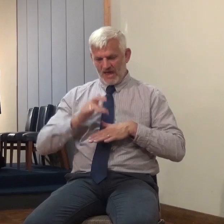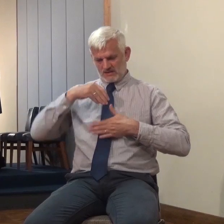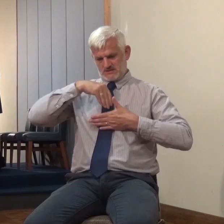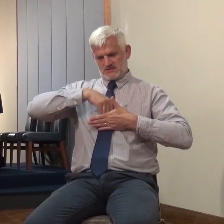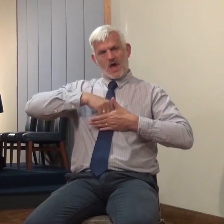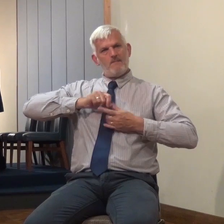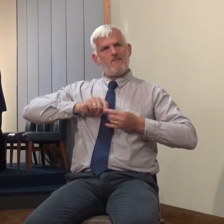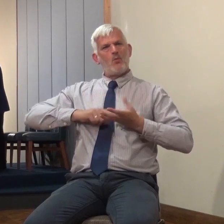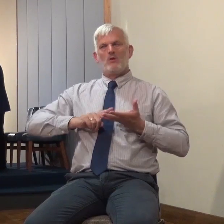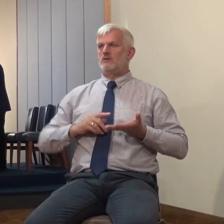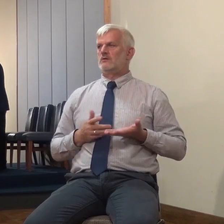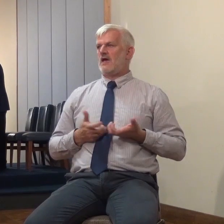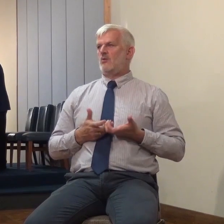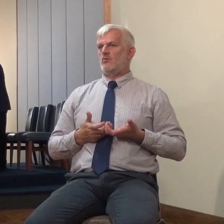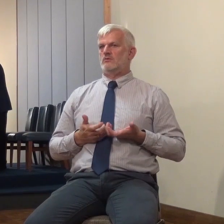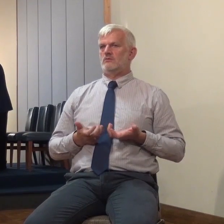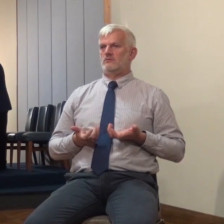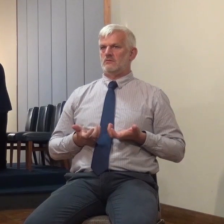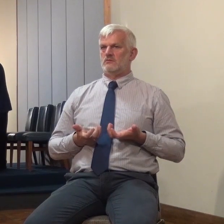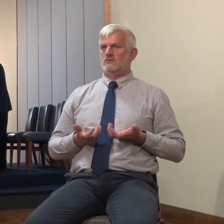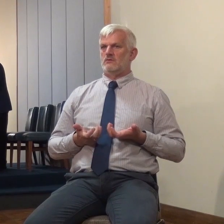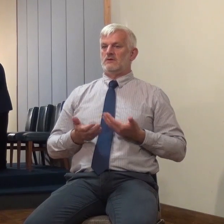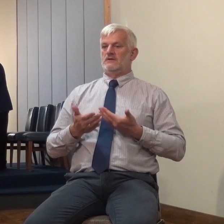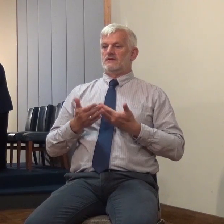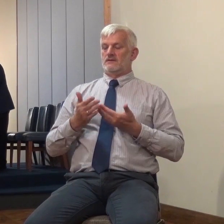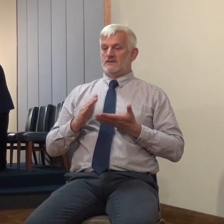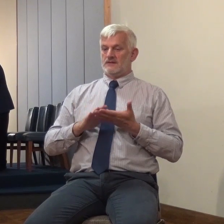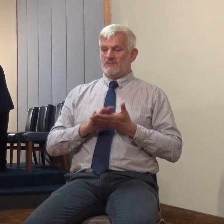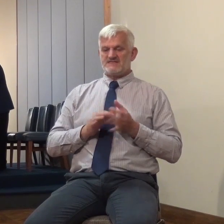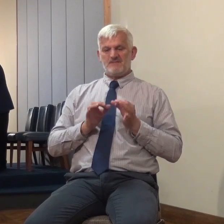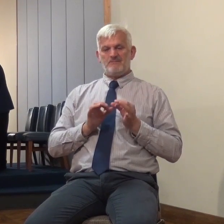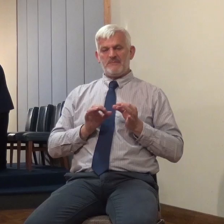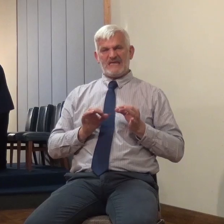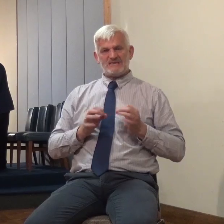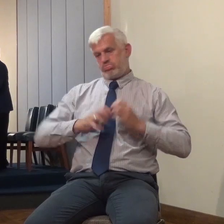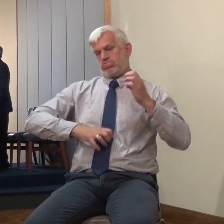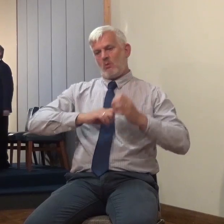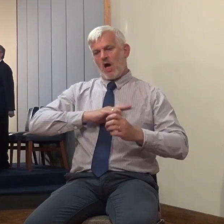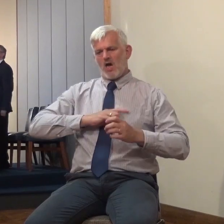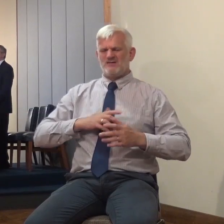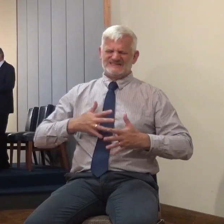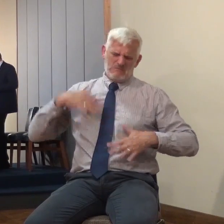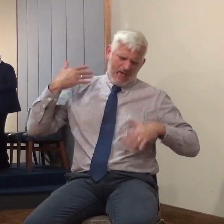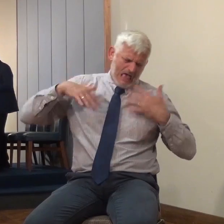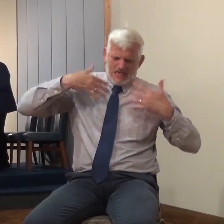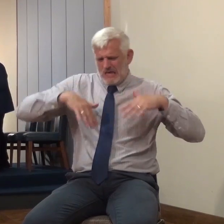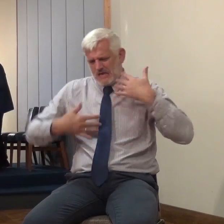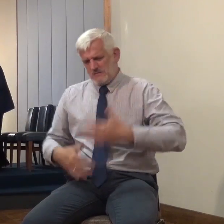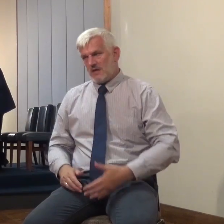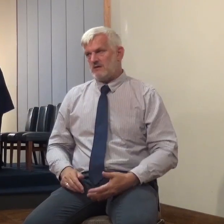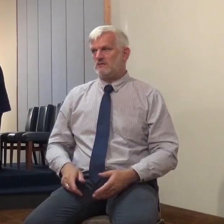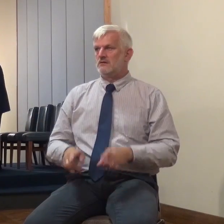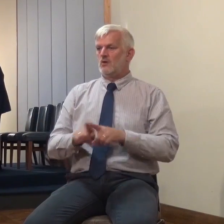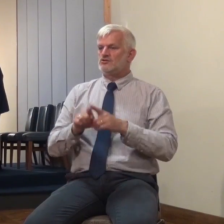Paul, which was the loss of comfort and of peace. That way, we honour both the